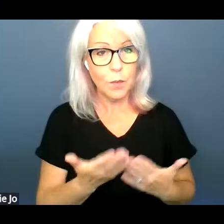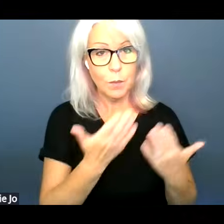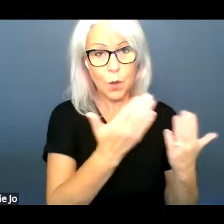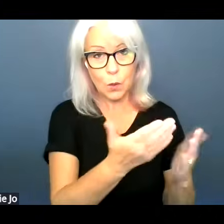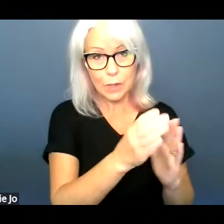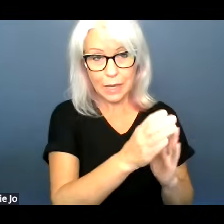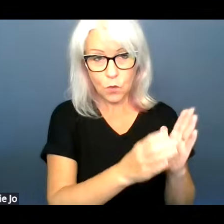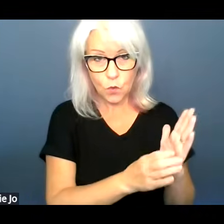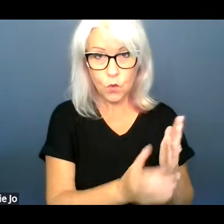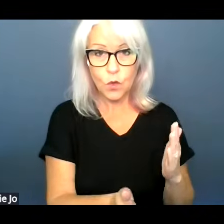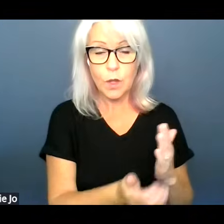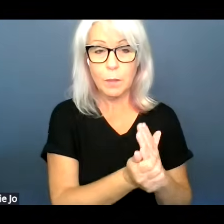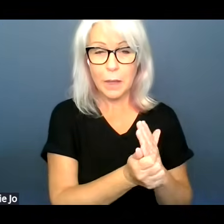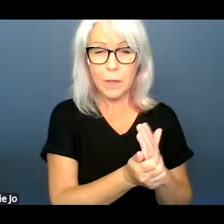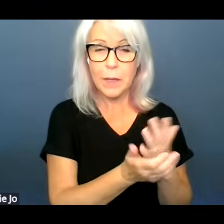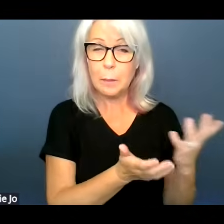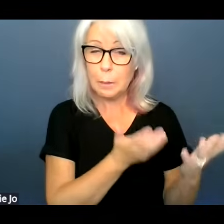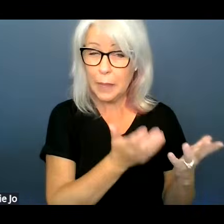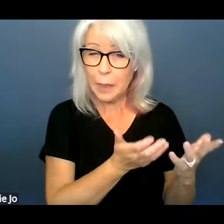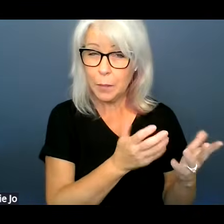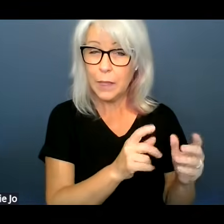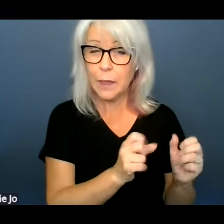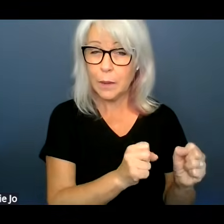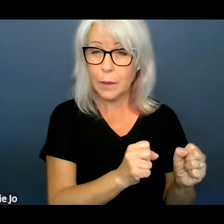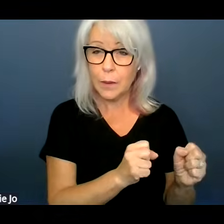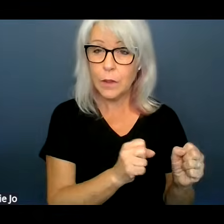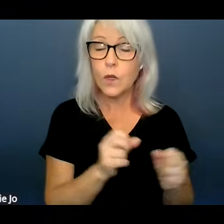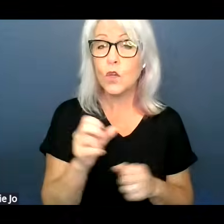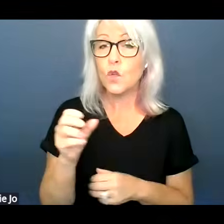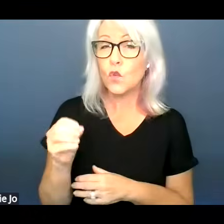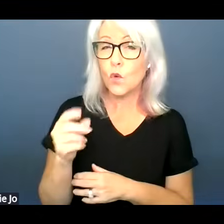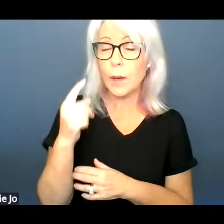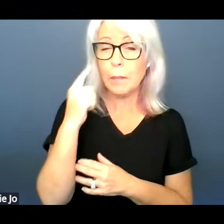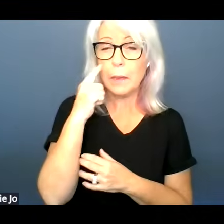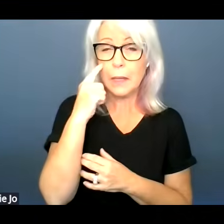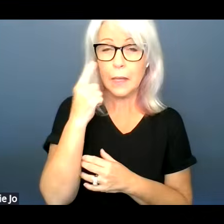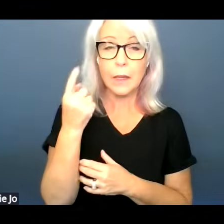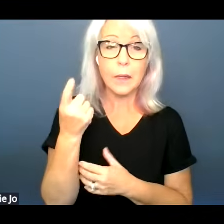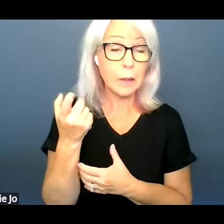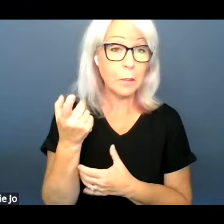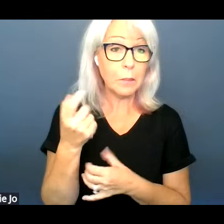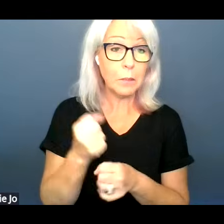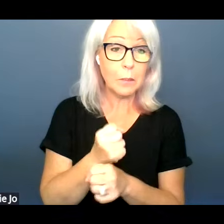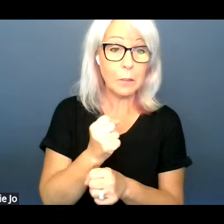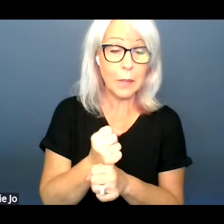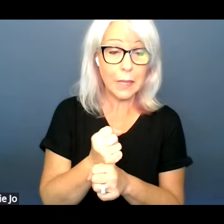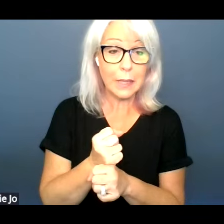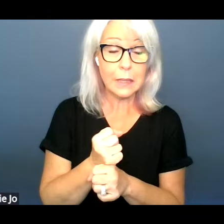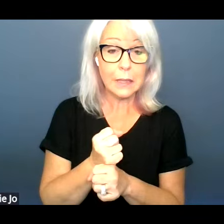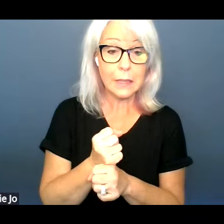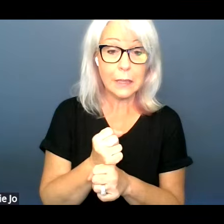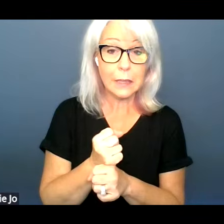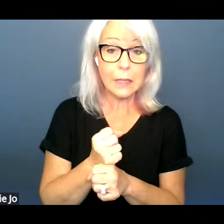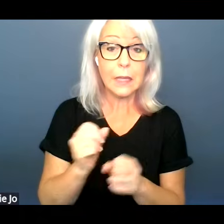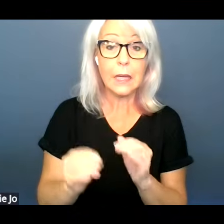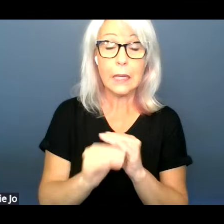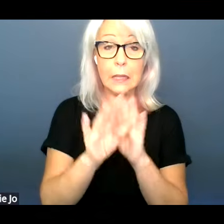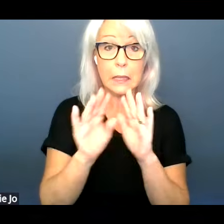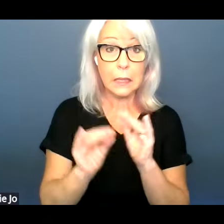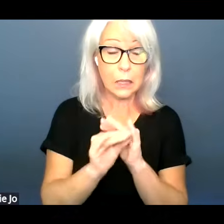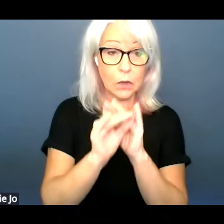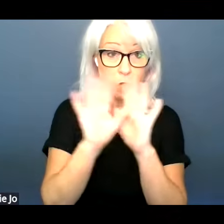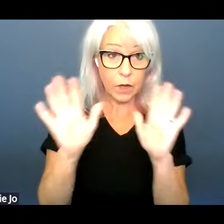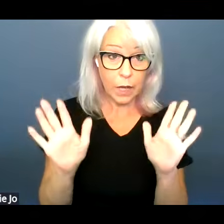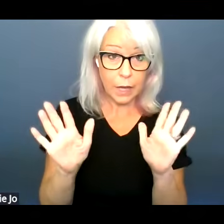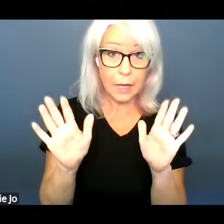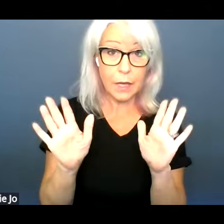perhaps. And So we I would do be think amenable that it to makes that. sense to clarify whether what is being considered is